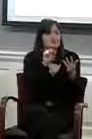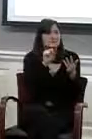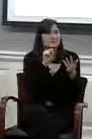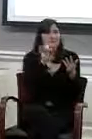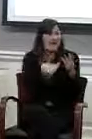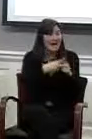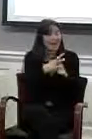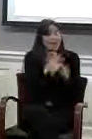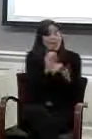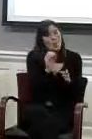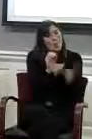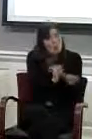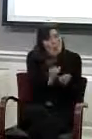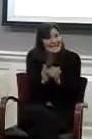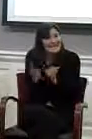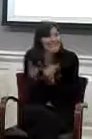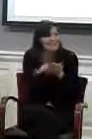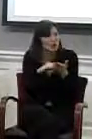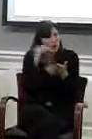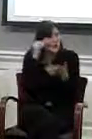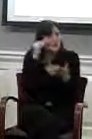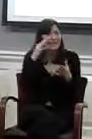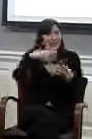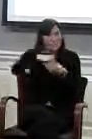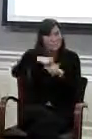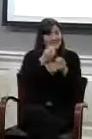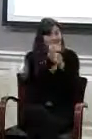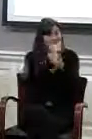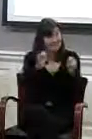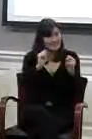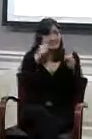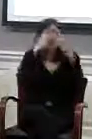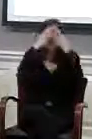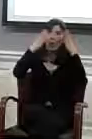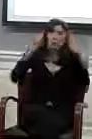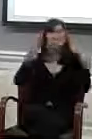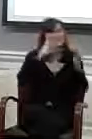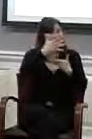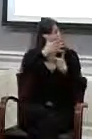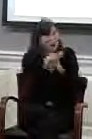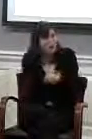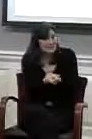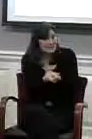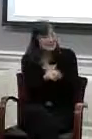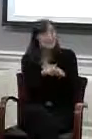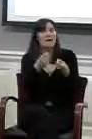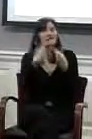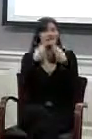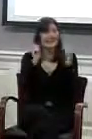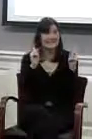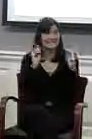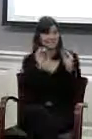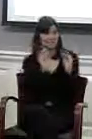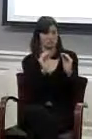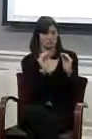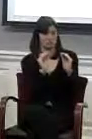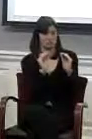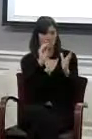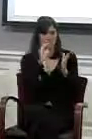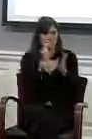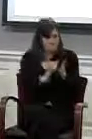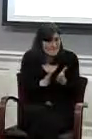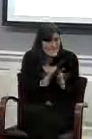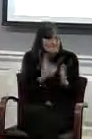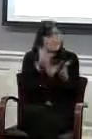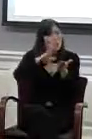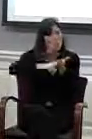promote a sense of safety, openness, and trust, effective instructional methods that support a learner-centered approach and